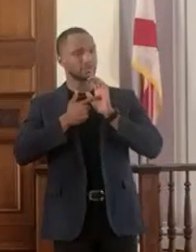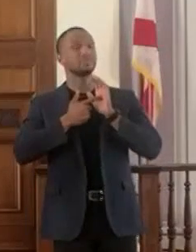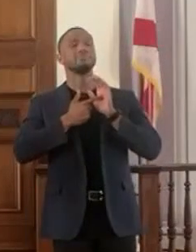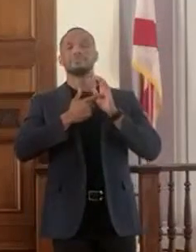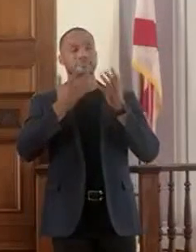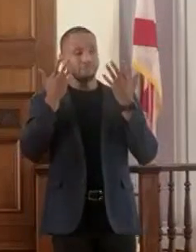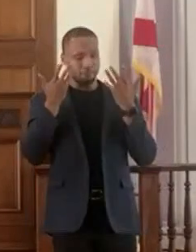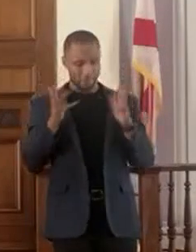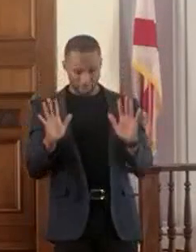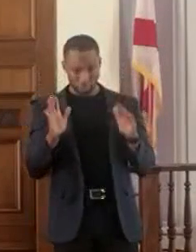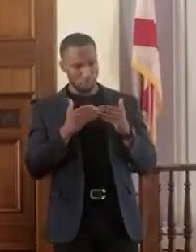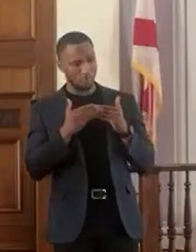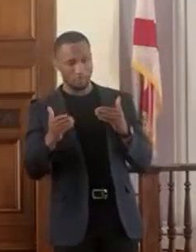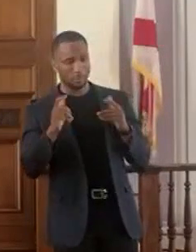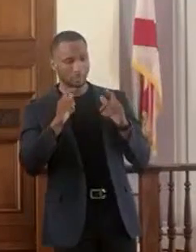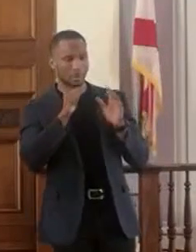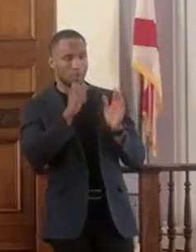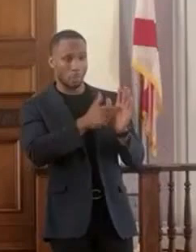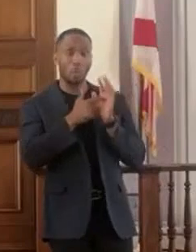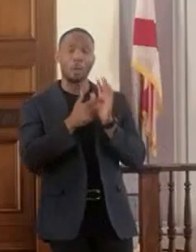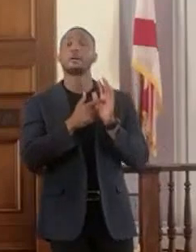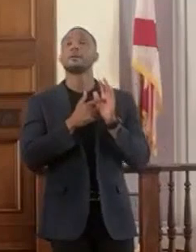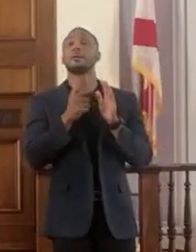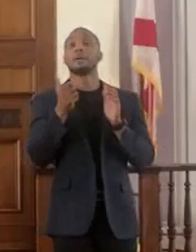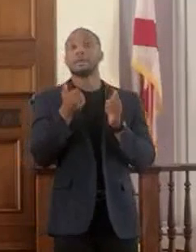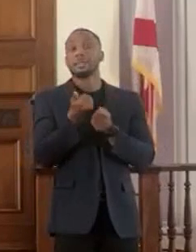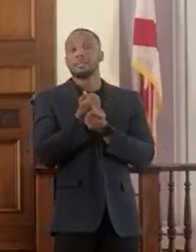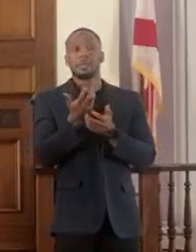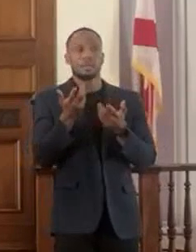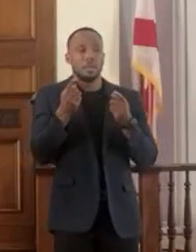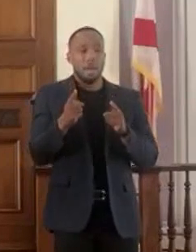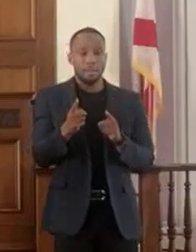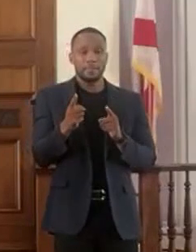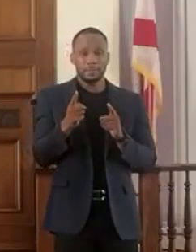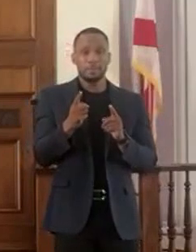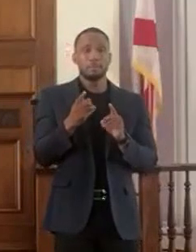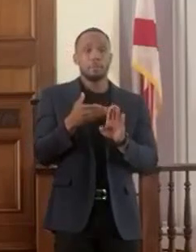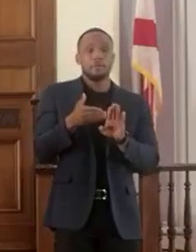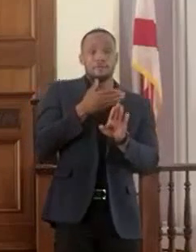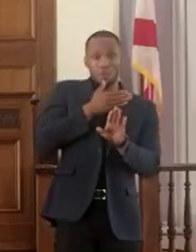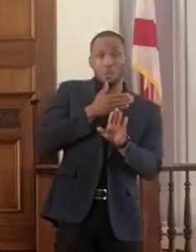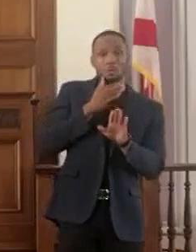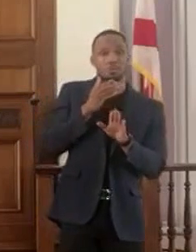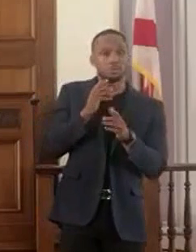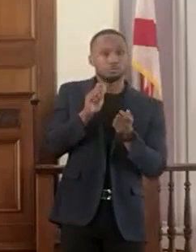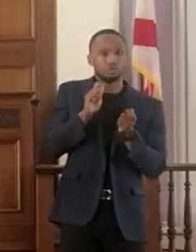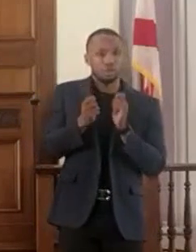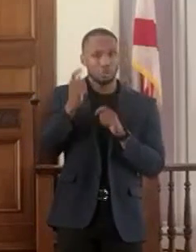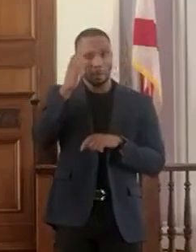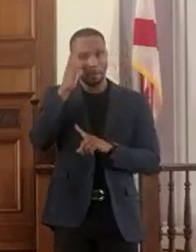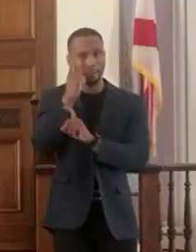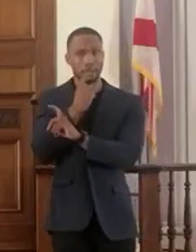lapse or to no longer be effective. Is there anything that can happen between now and then that could cause you to change your mind?